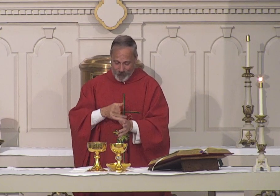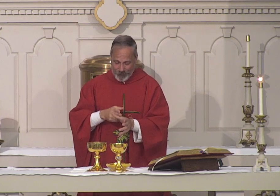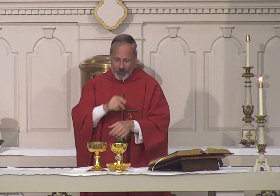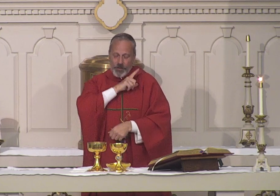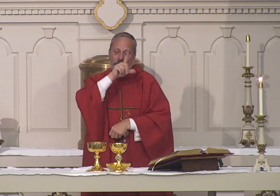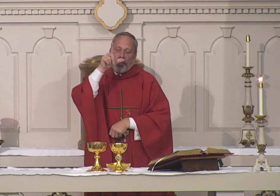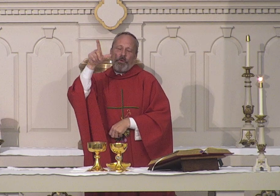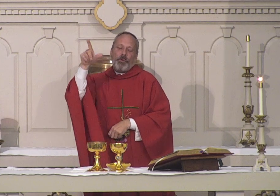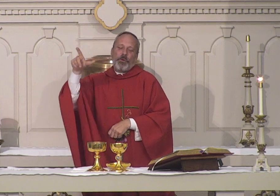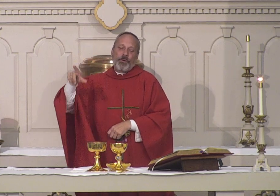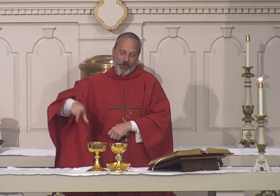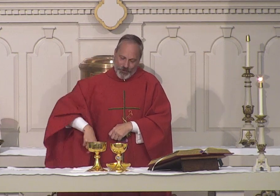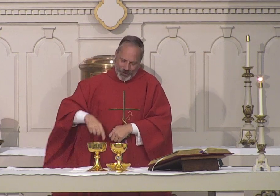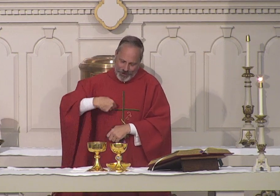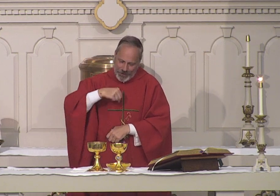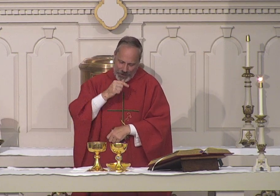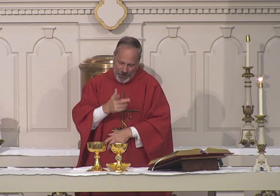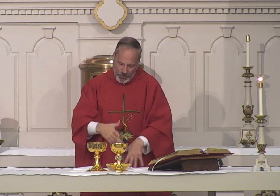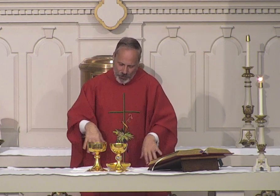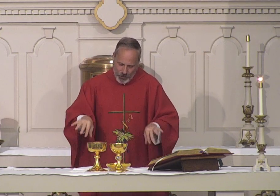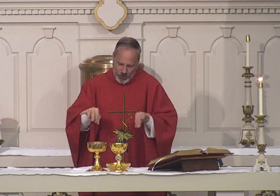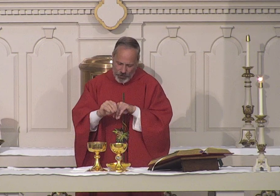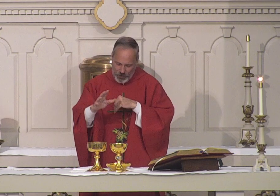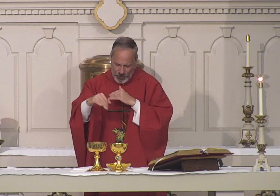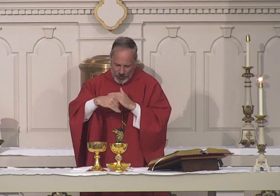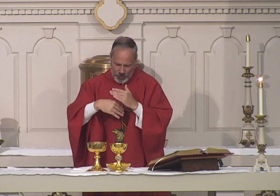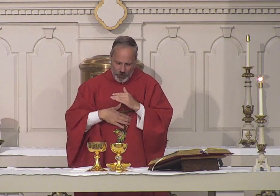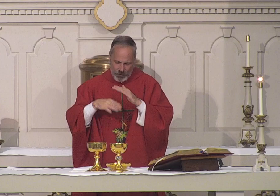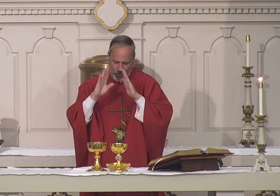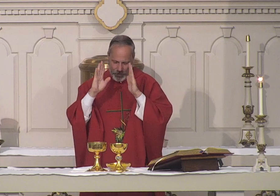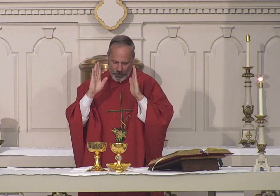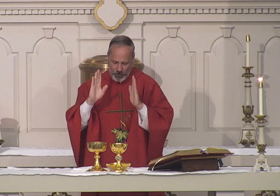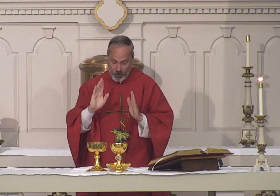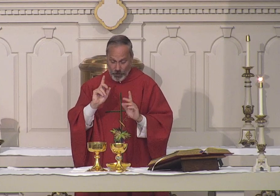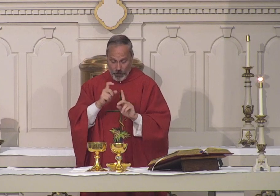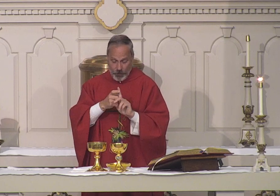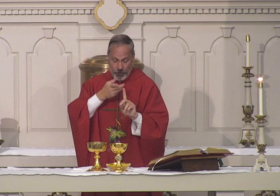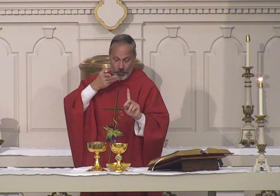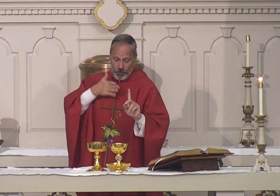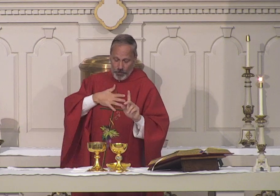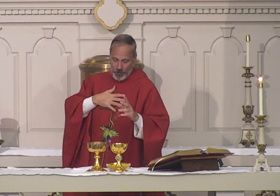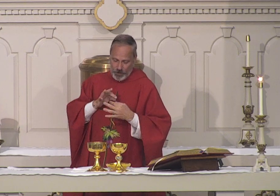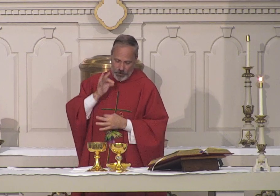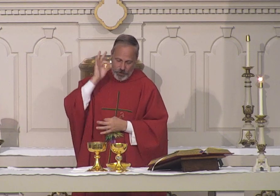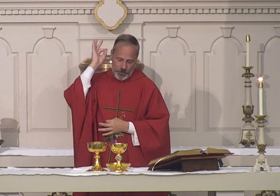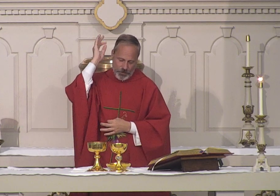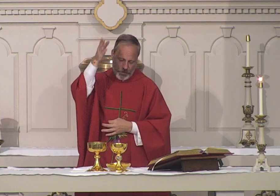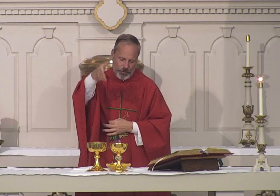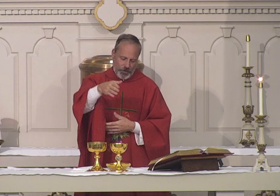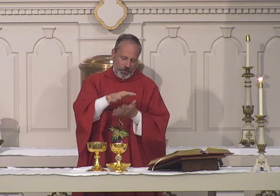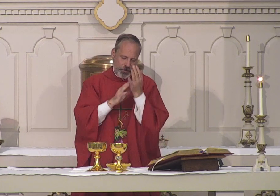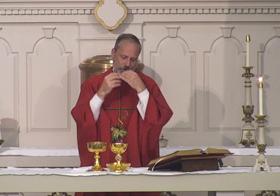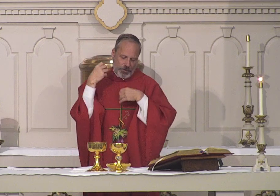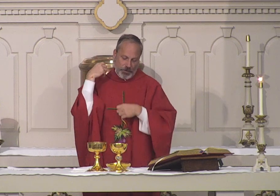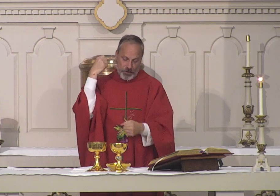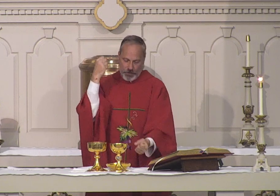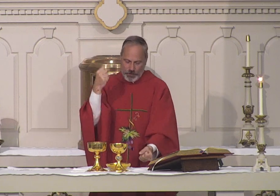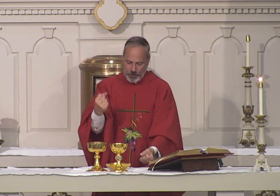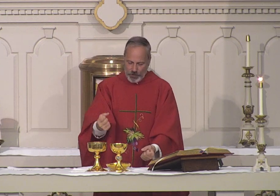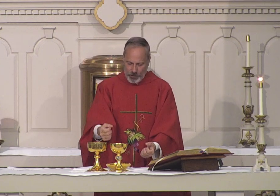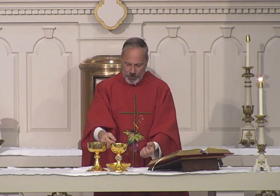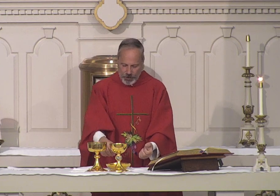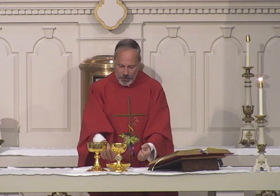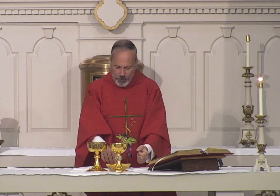the supper of the Lamb. Lord, I am not worthy that you should enter under my roof, but only say the word, and